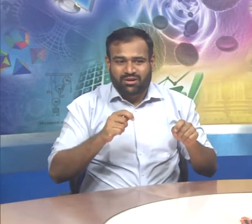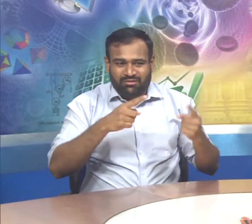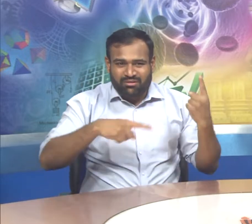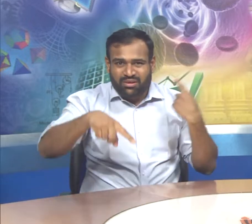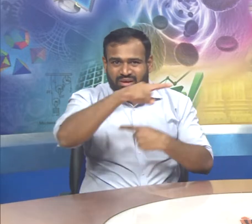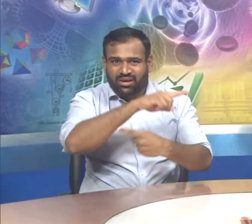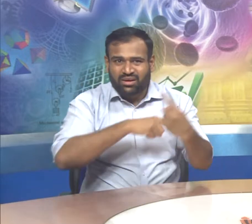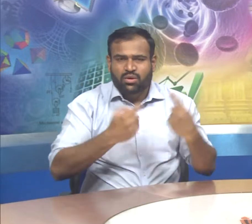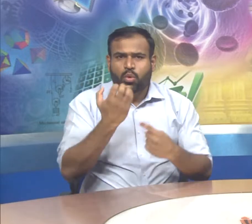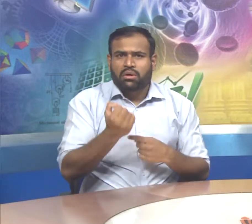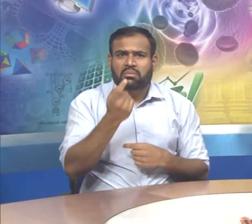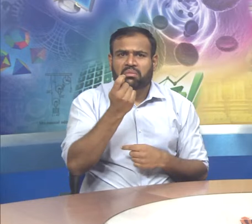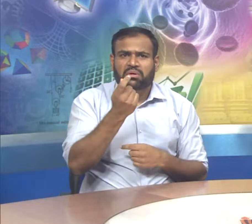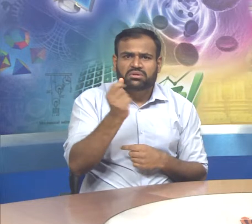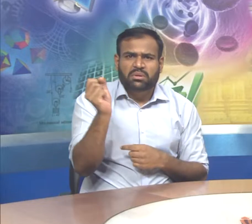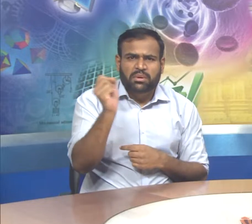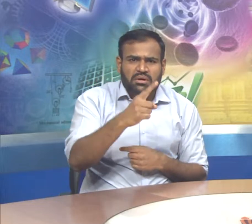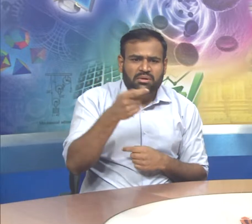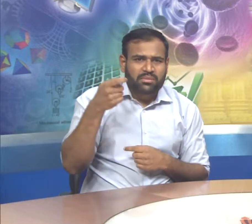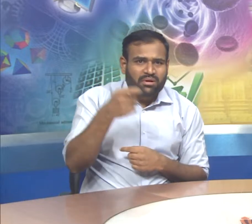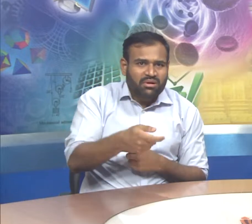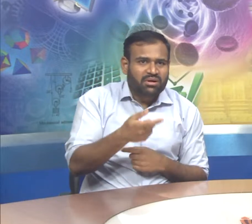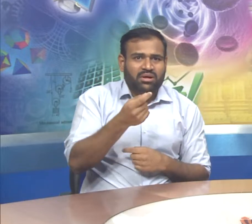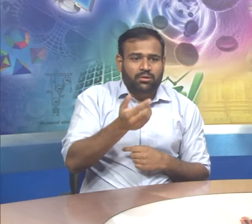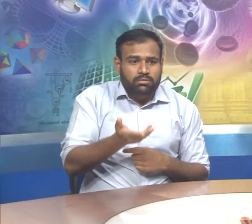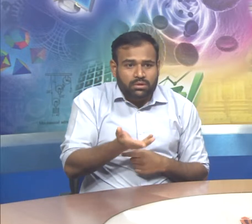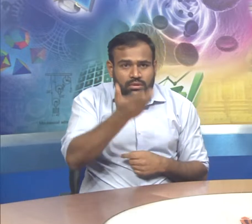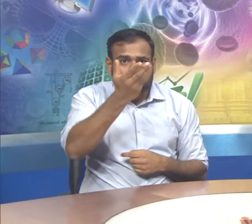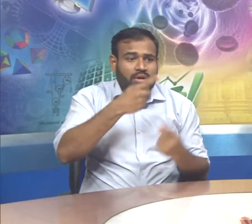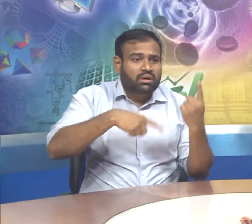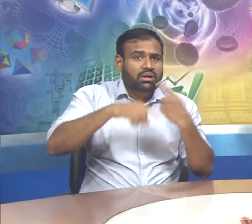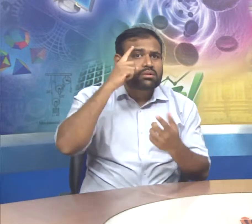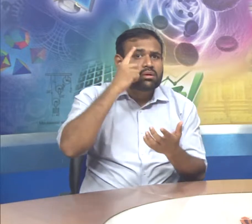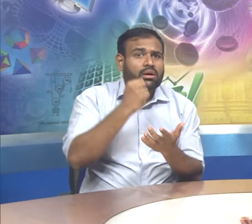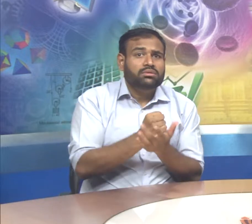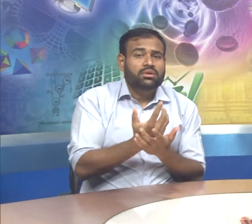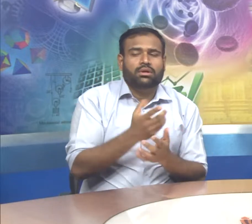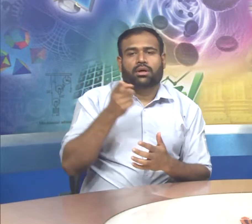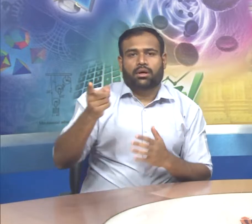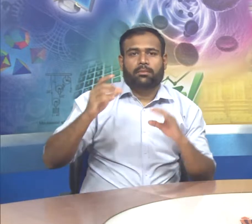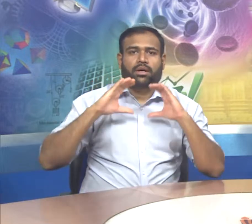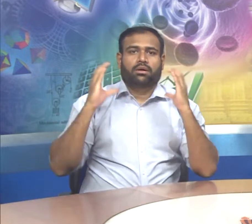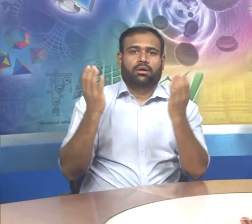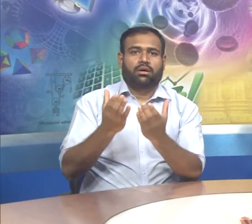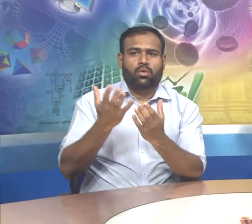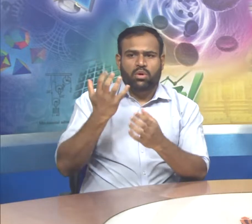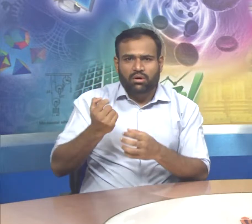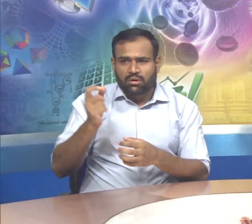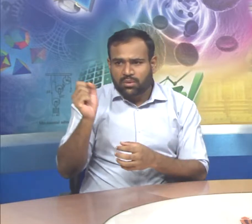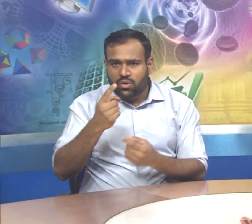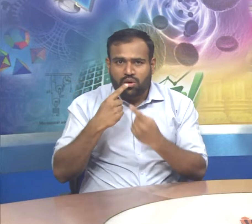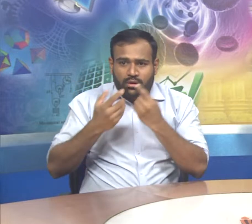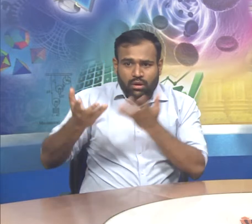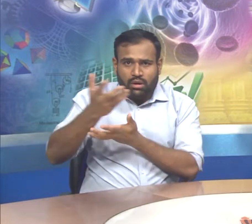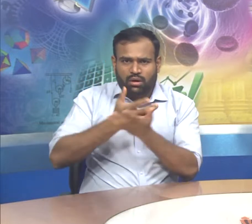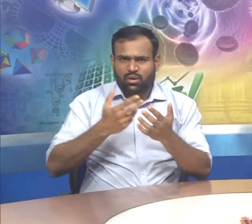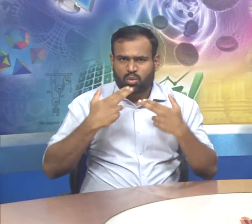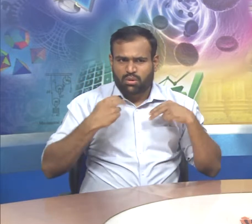The judges of Supreme Court are paid such salaries as are